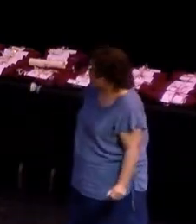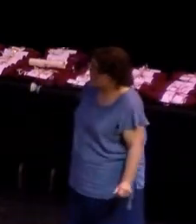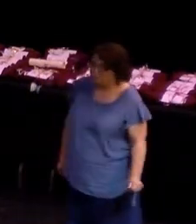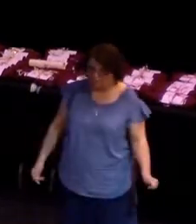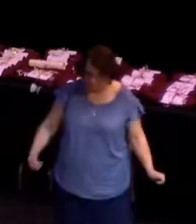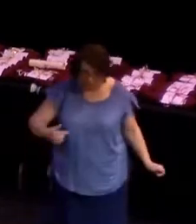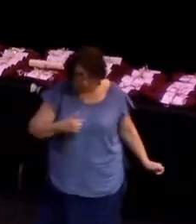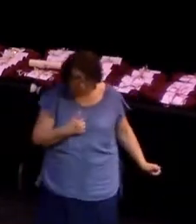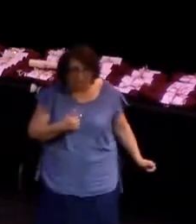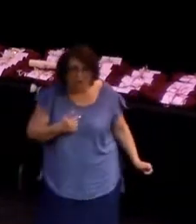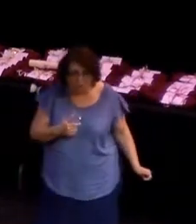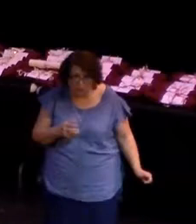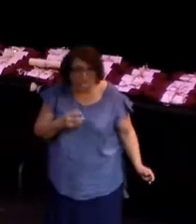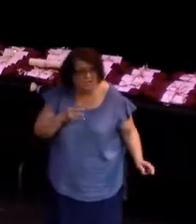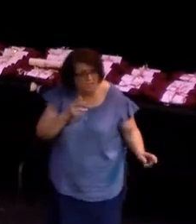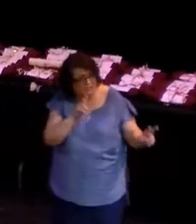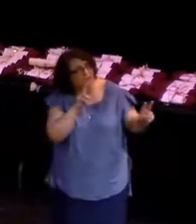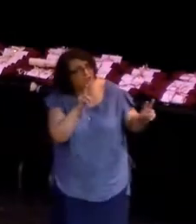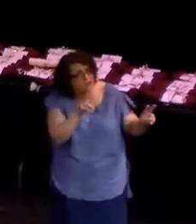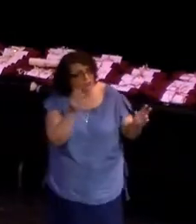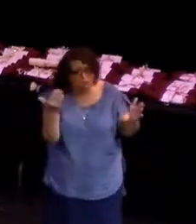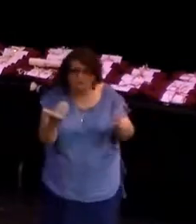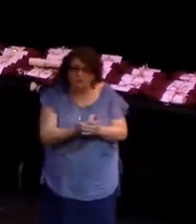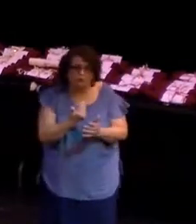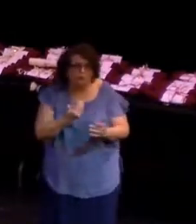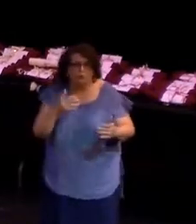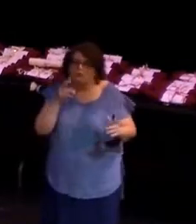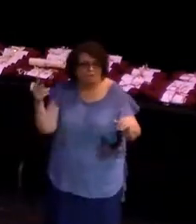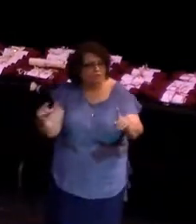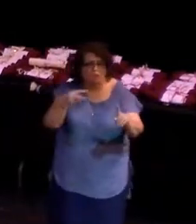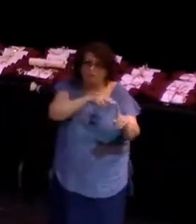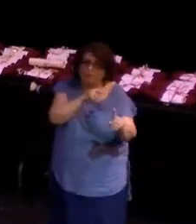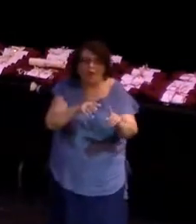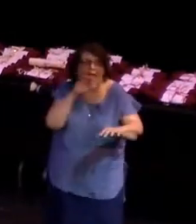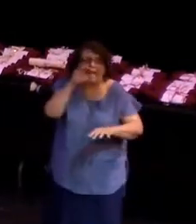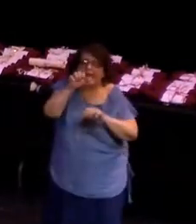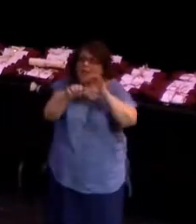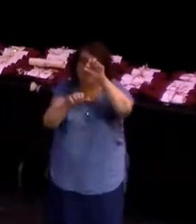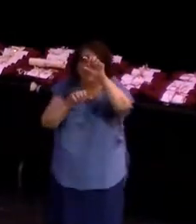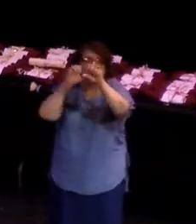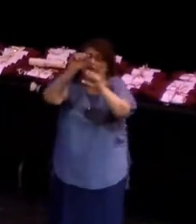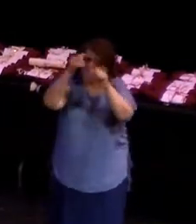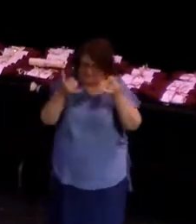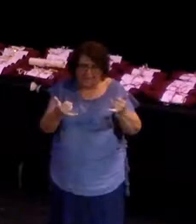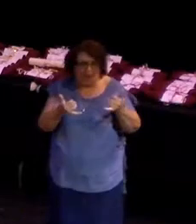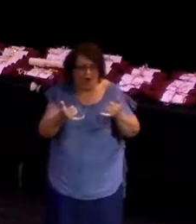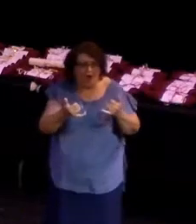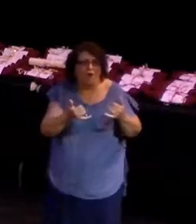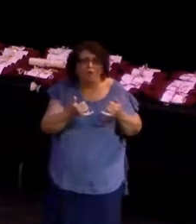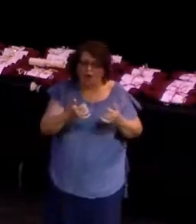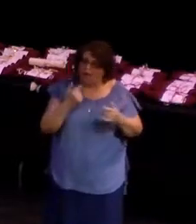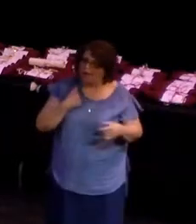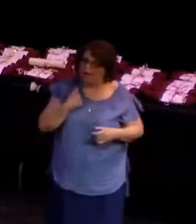I was getting up to a new viewpoint, climbed to the top just to ditch that last joint. Now I'm looking out with a